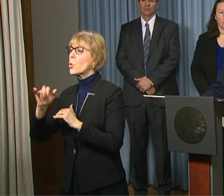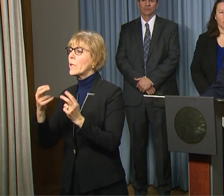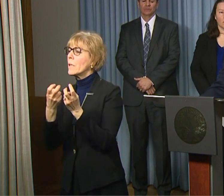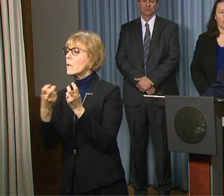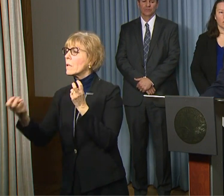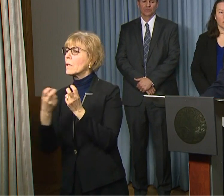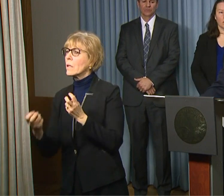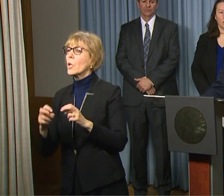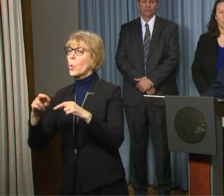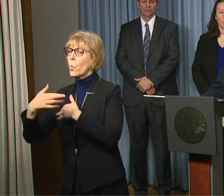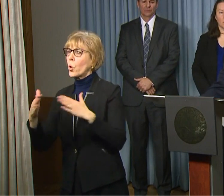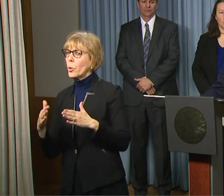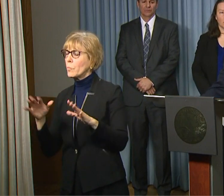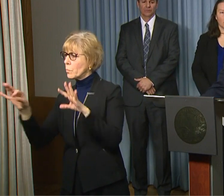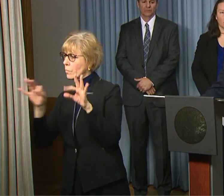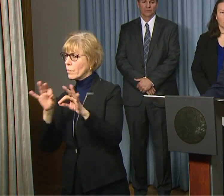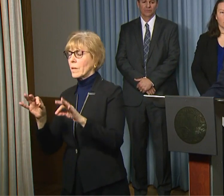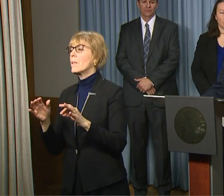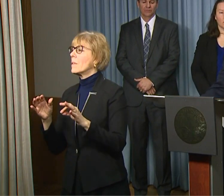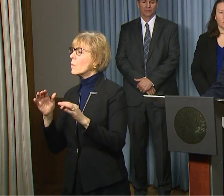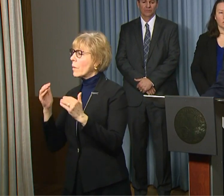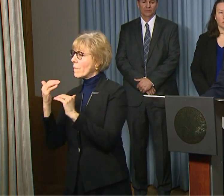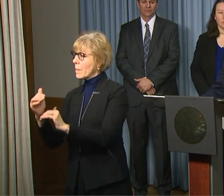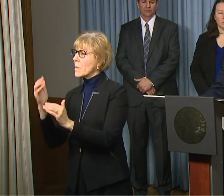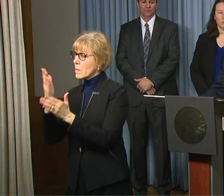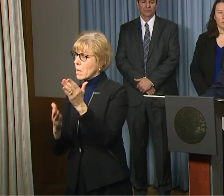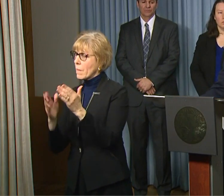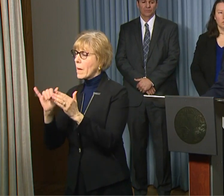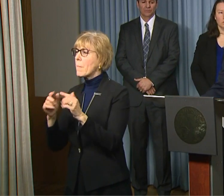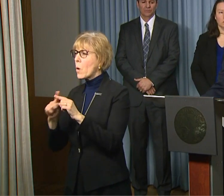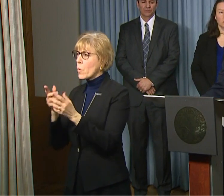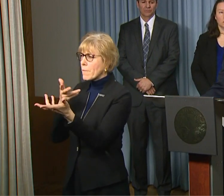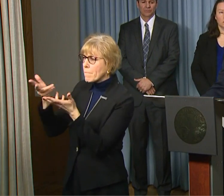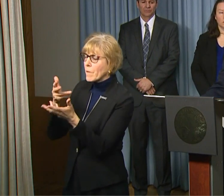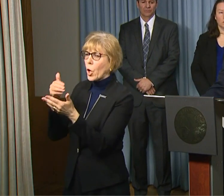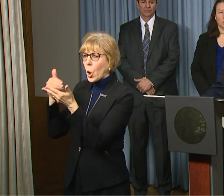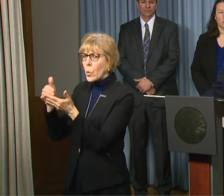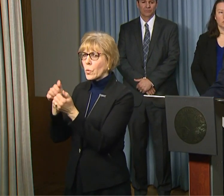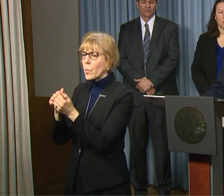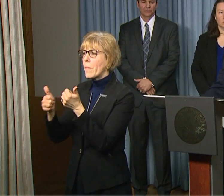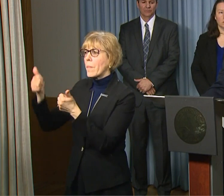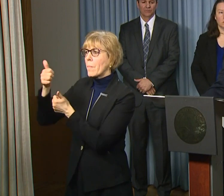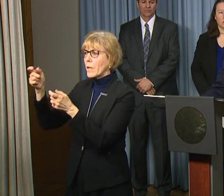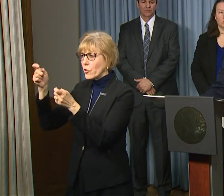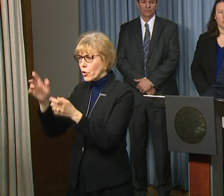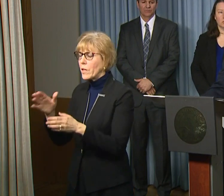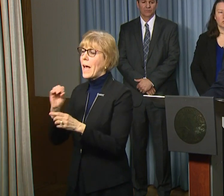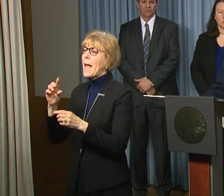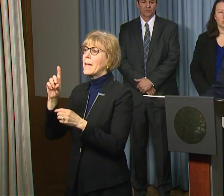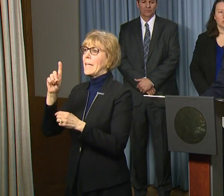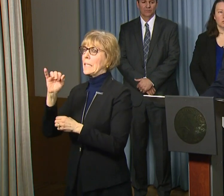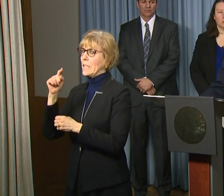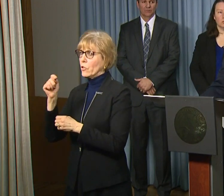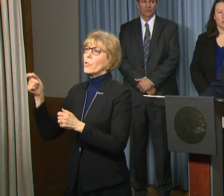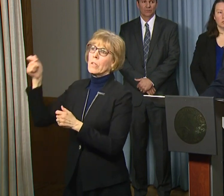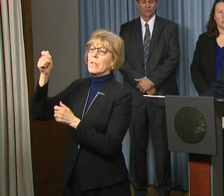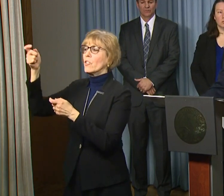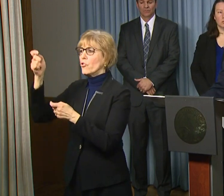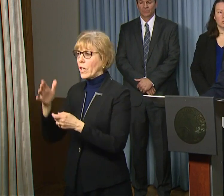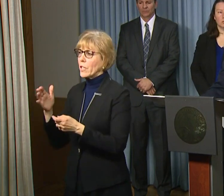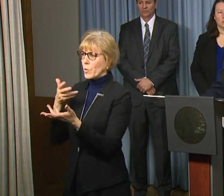stay in close communication with the county court, the presiding judge, as well as the district judge in terms of how we'll continue